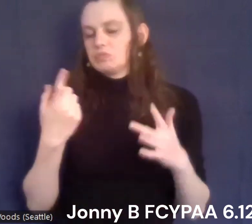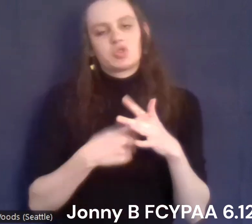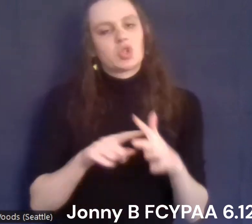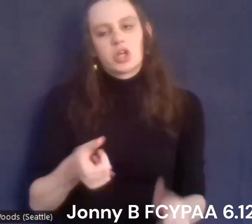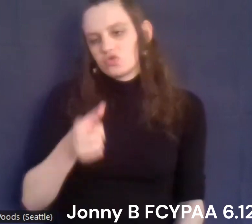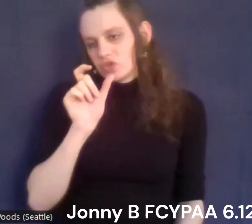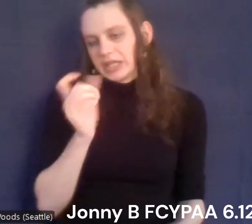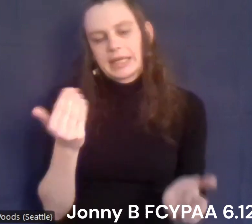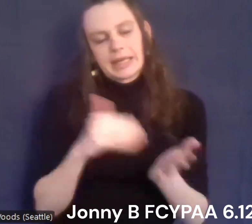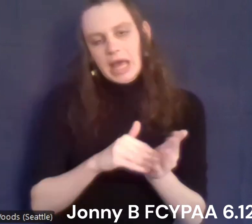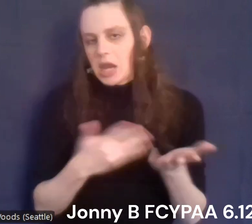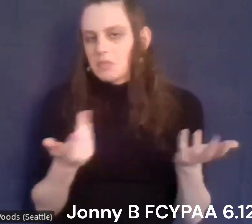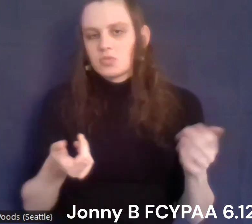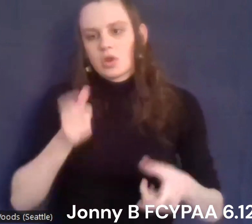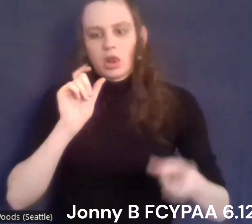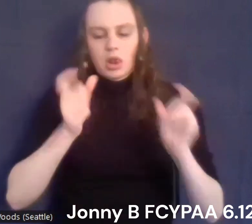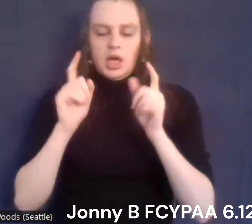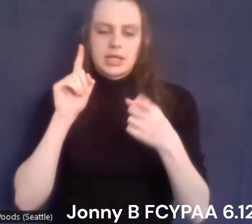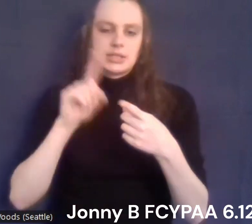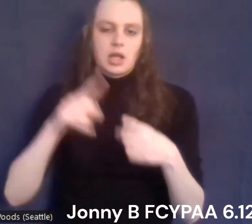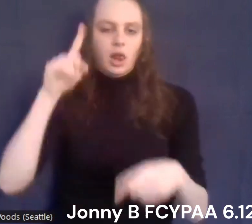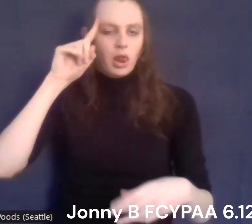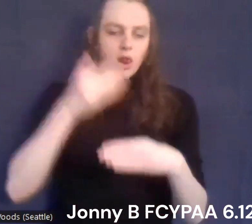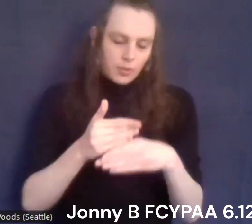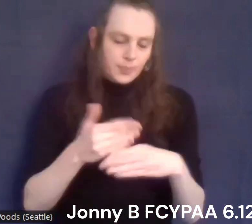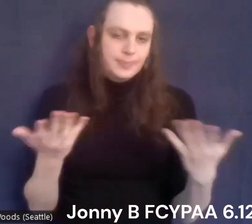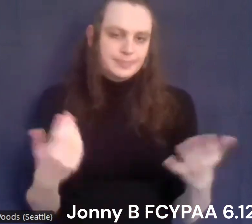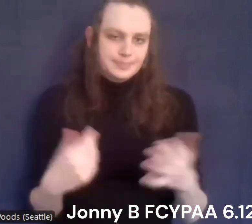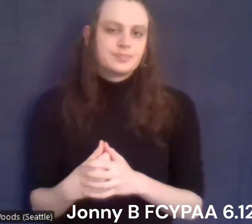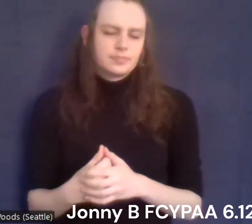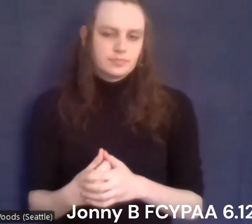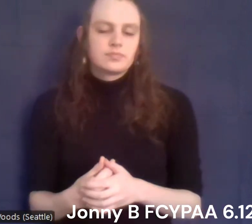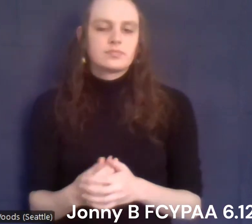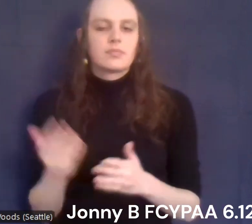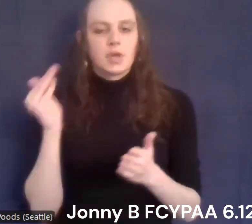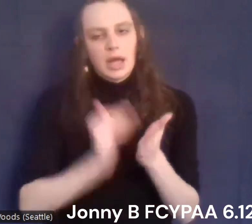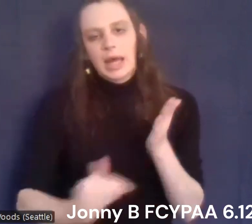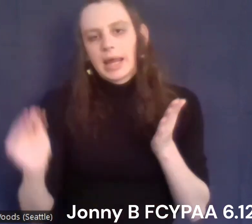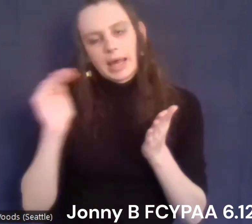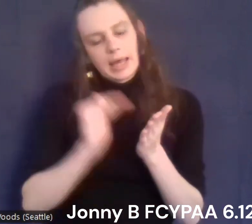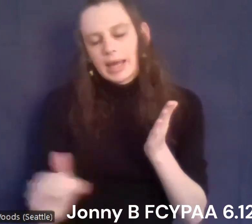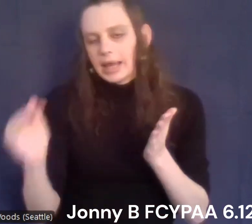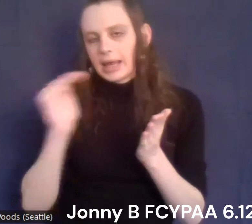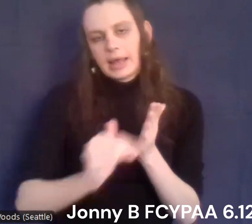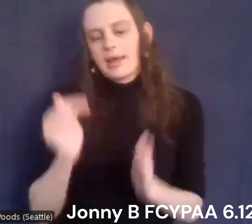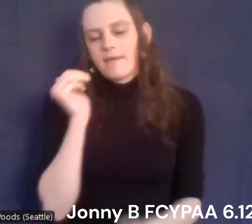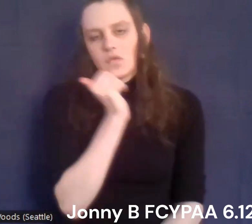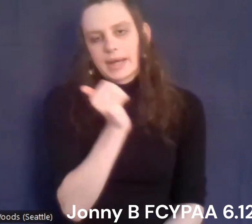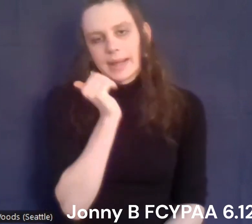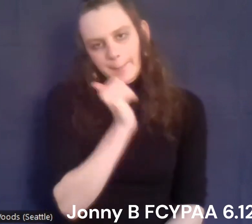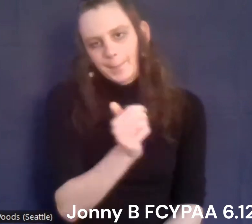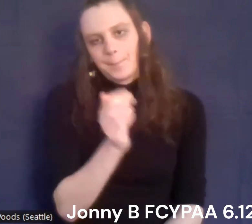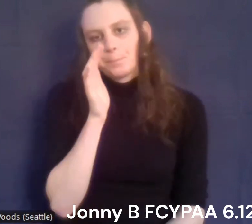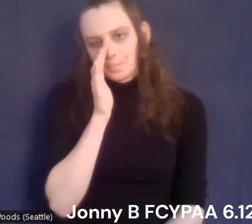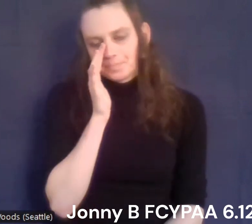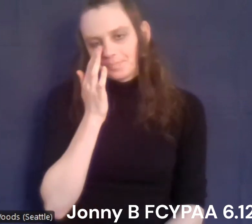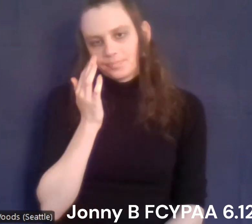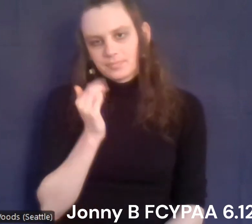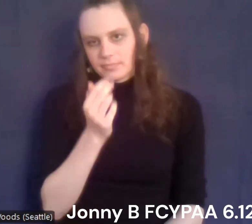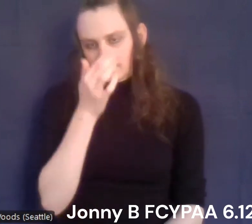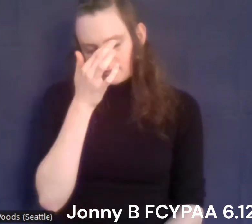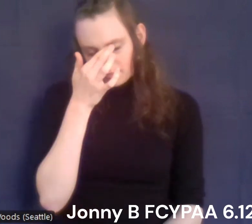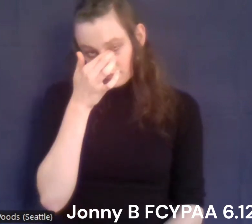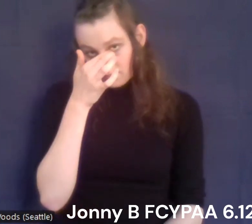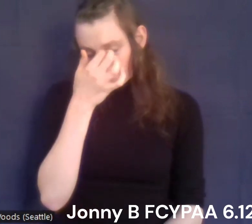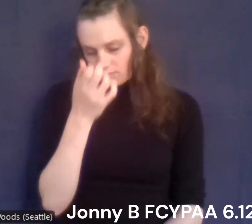drinking until I passed out, and just over on and on it went. So didn't get that